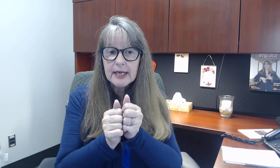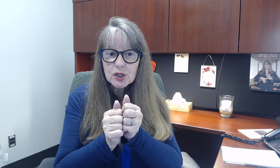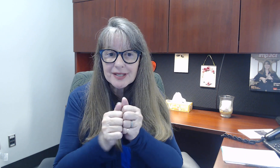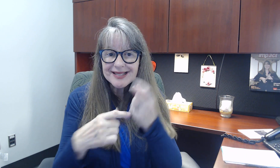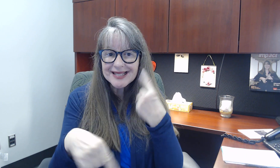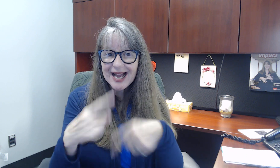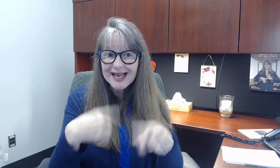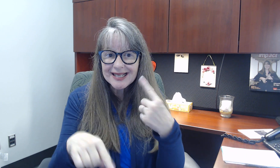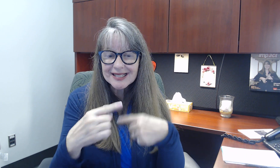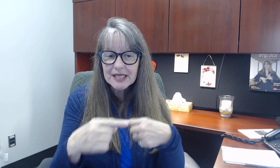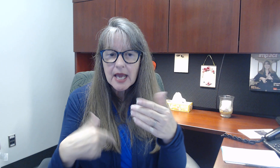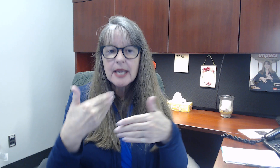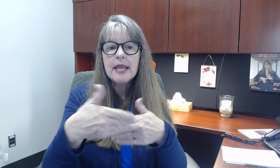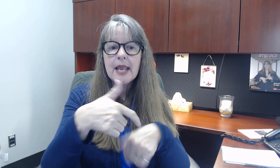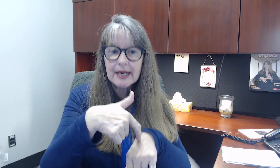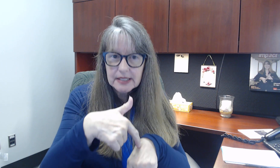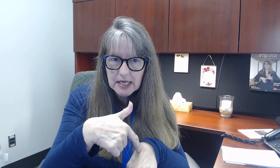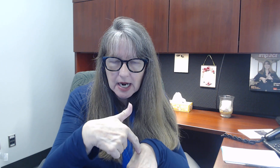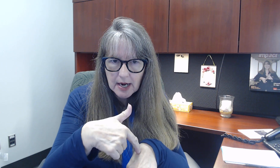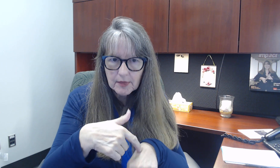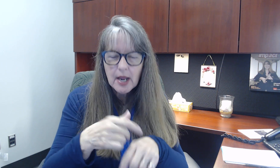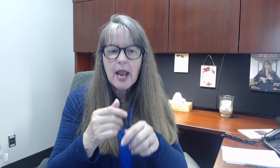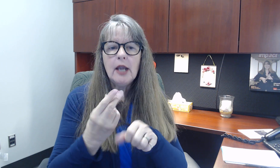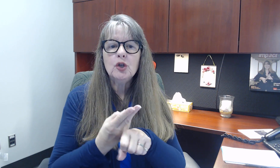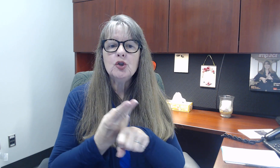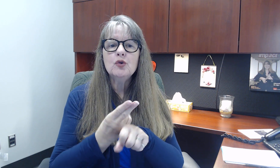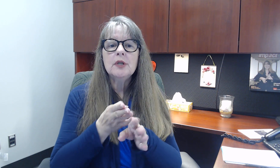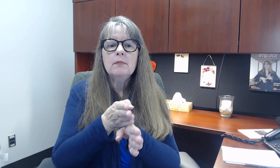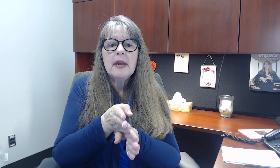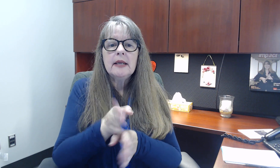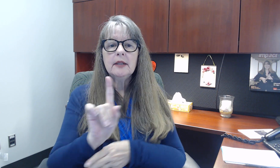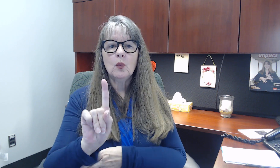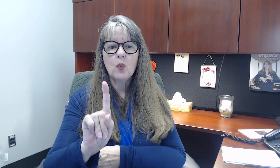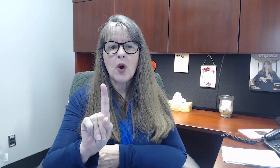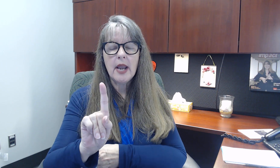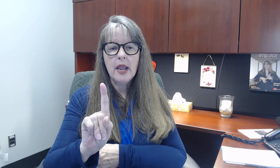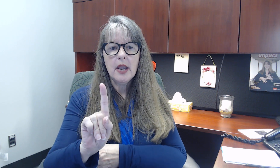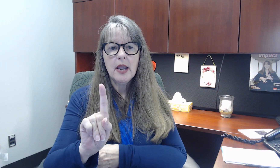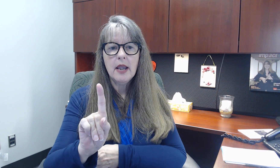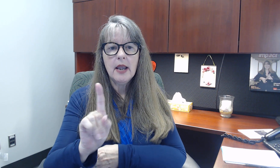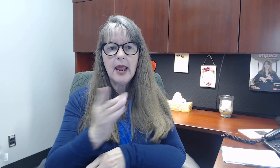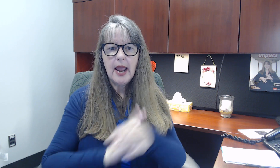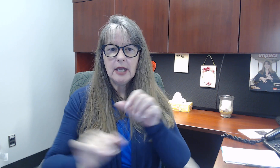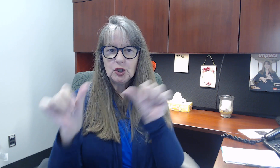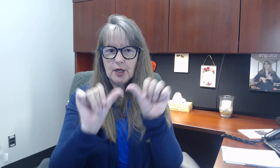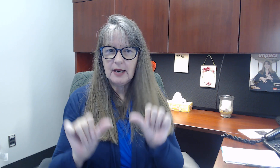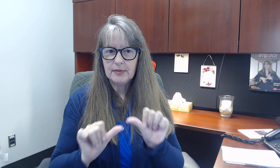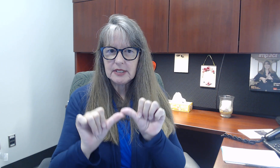combination signs next time. And it's using mainly the one hand shape